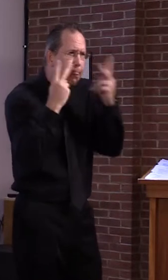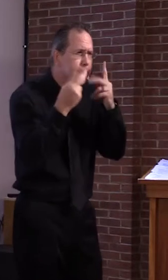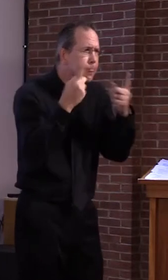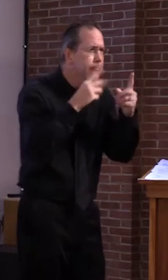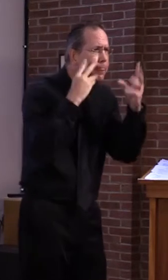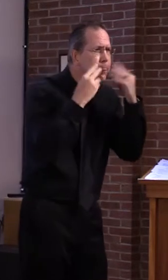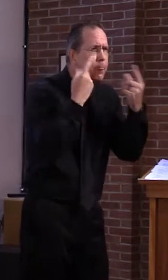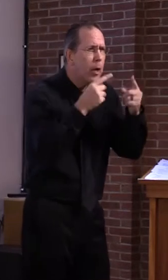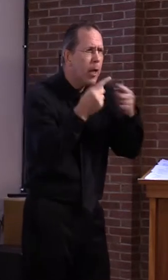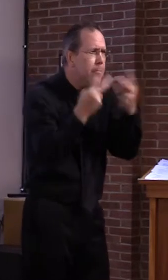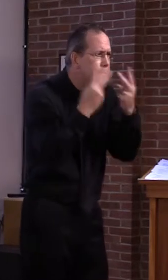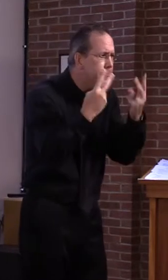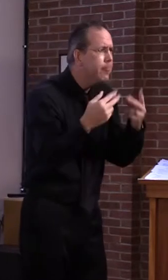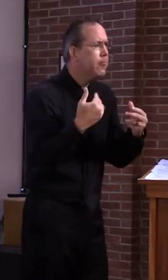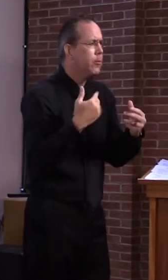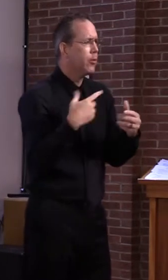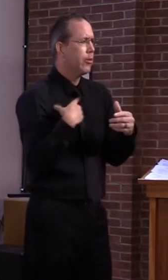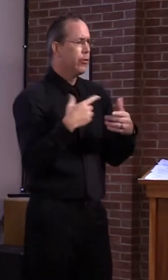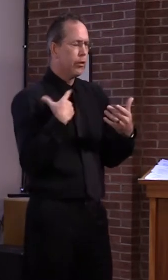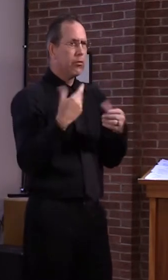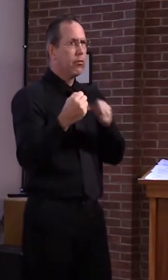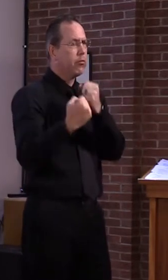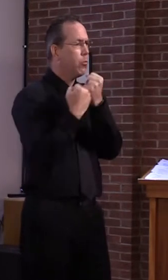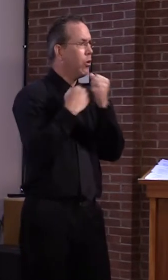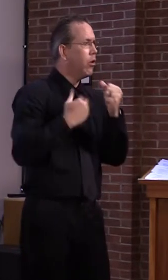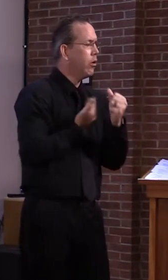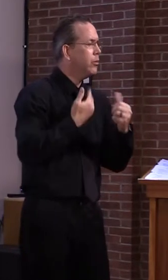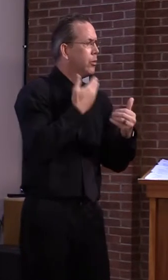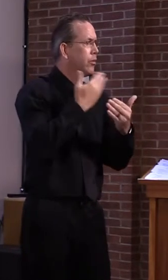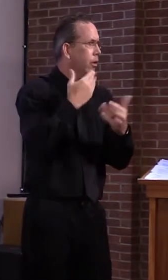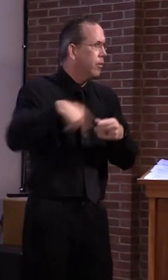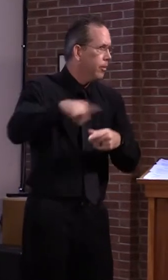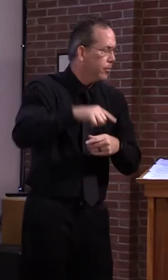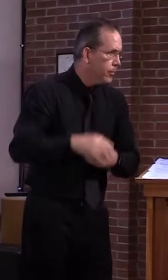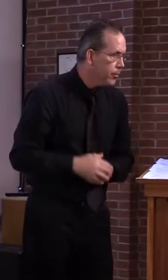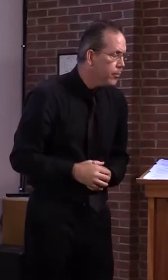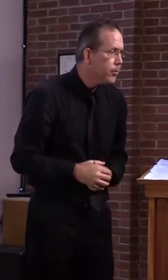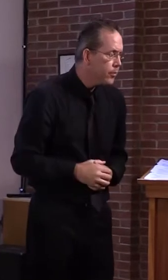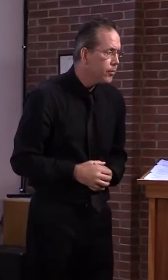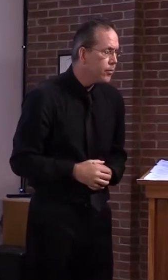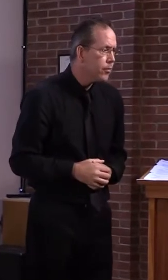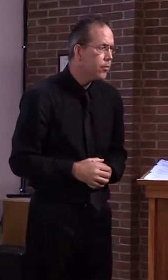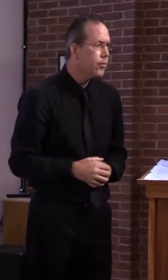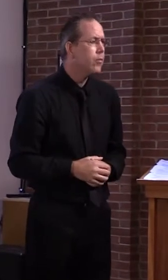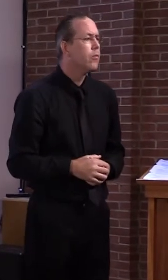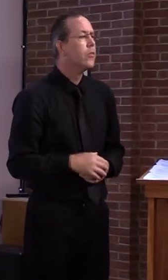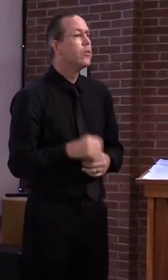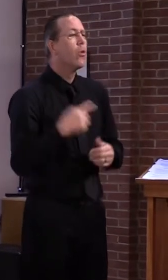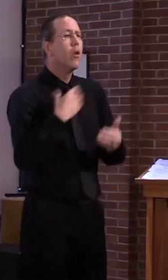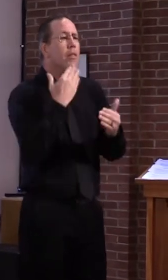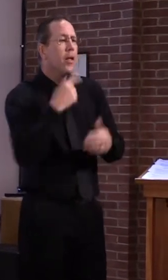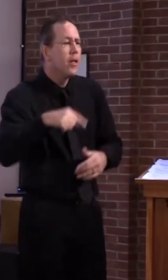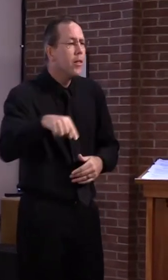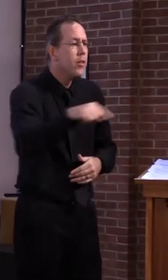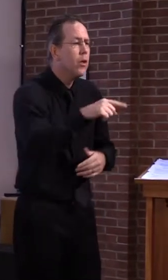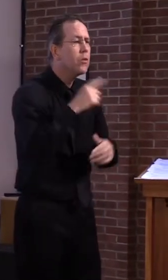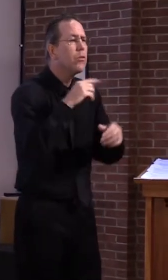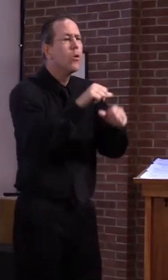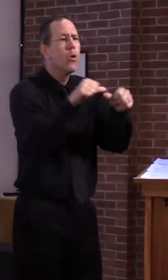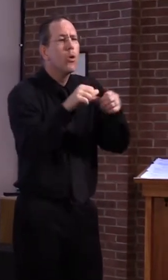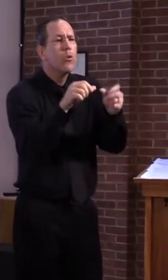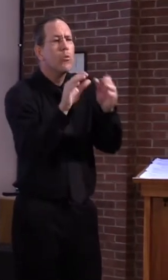is incredibly valuable. We have also appreciated the local entities coming forward over the last